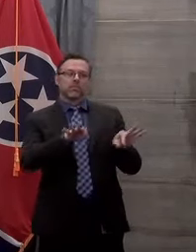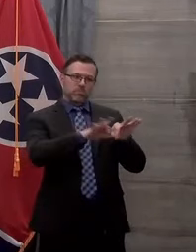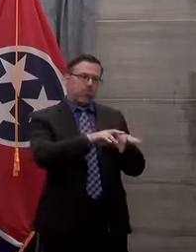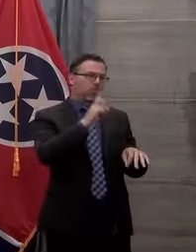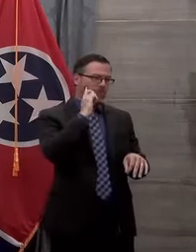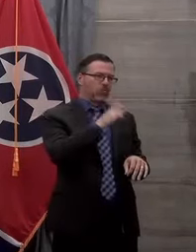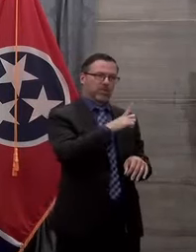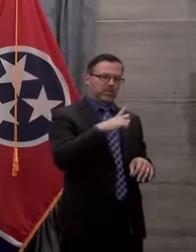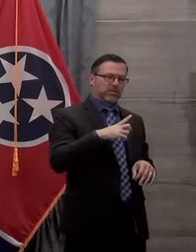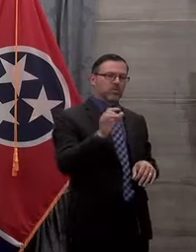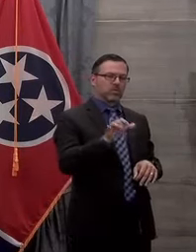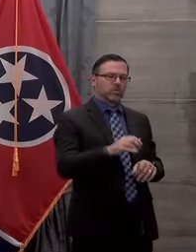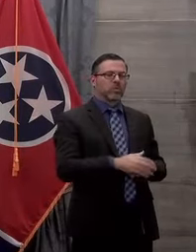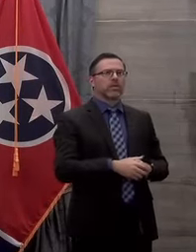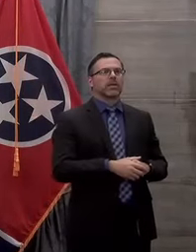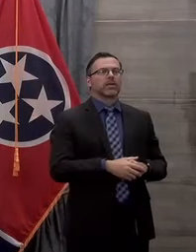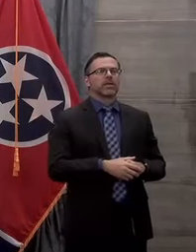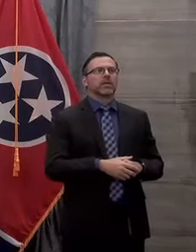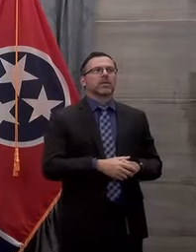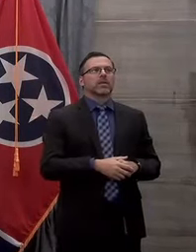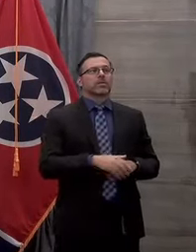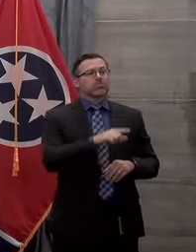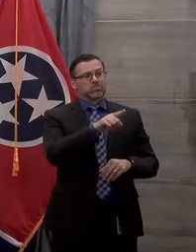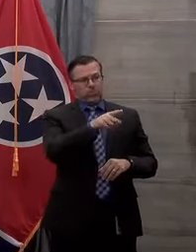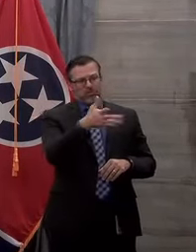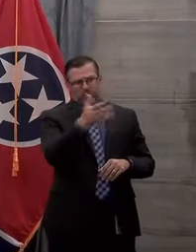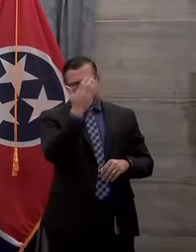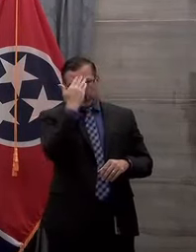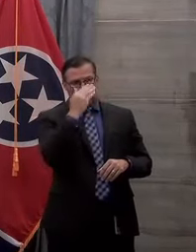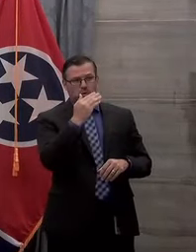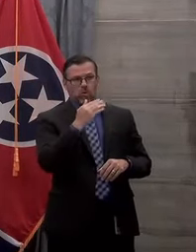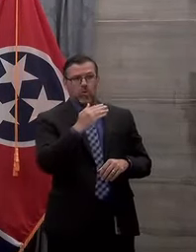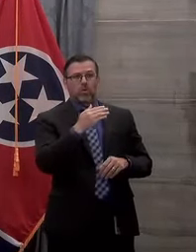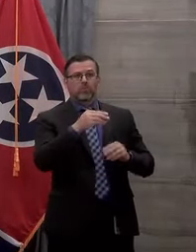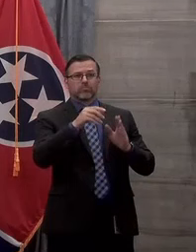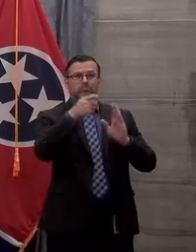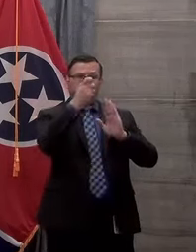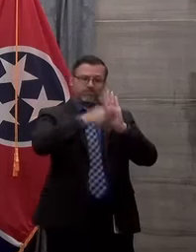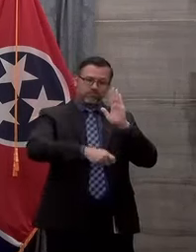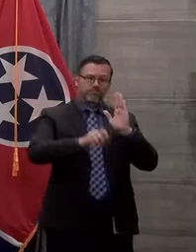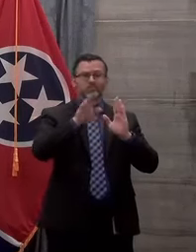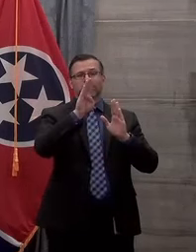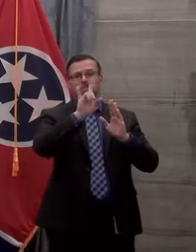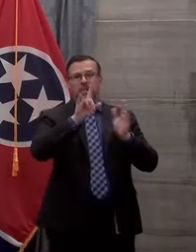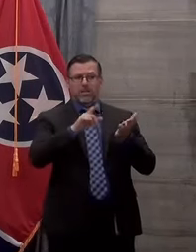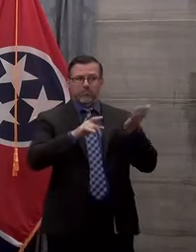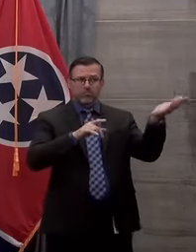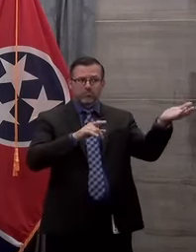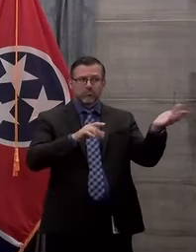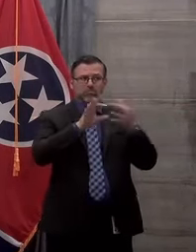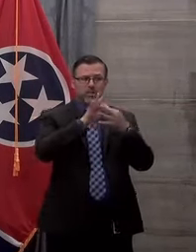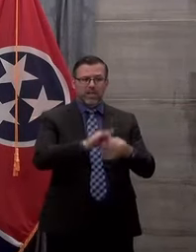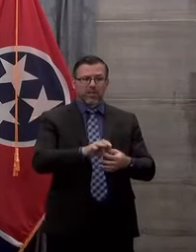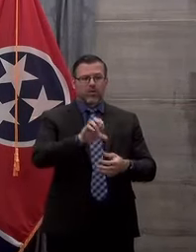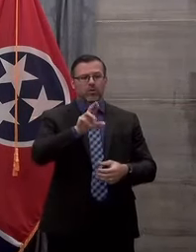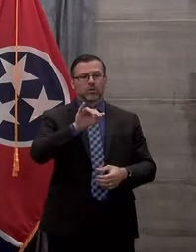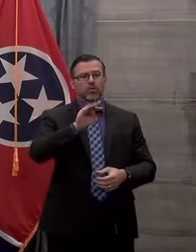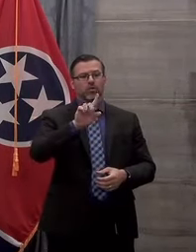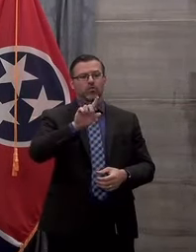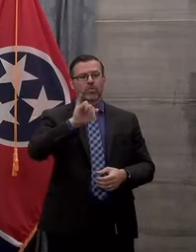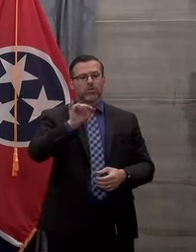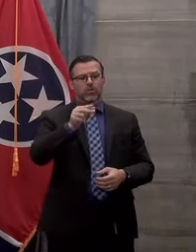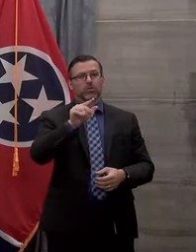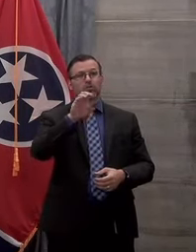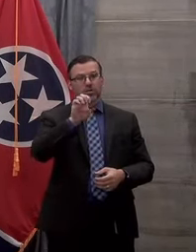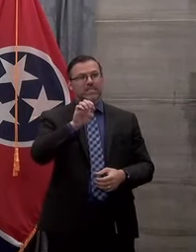know, the legislation that we proposed on criminal justice reform was in the